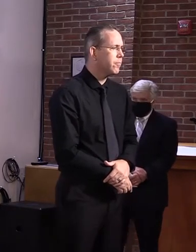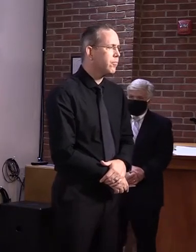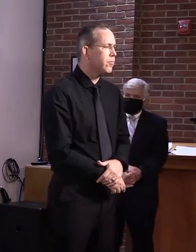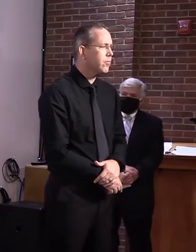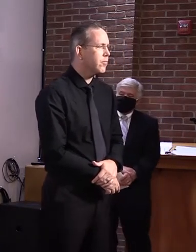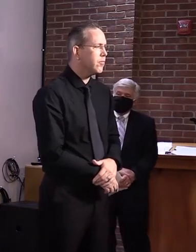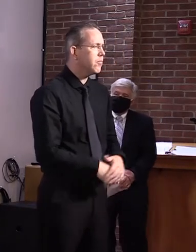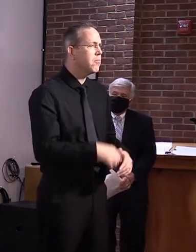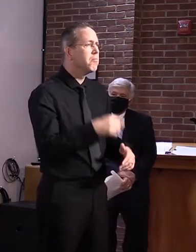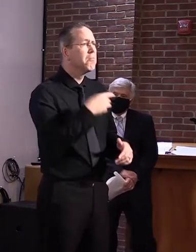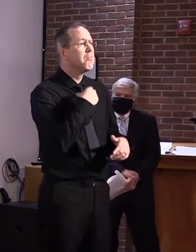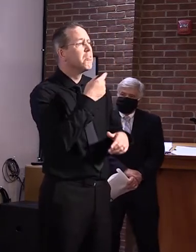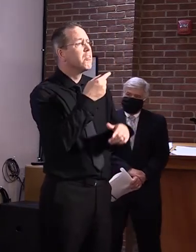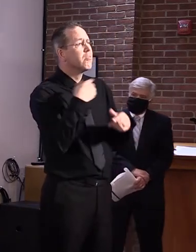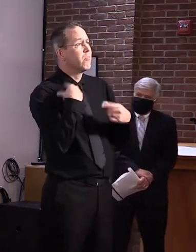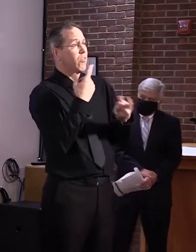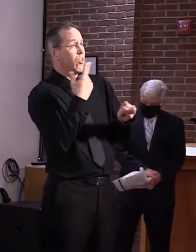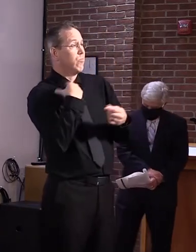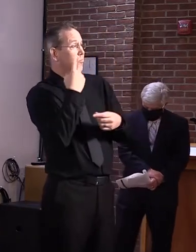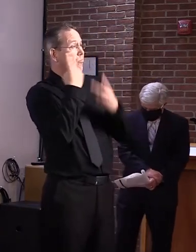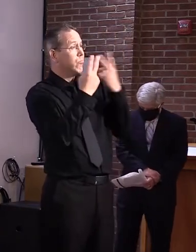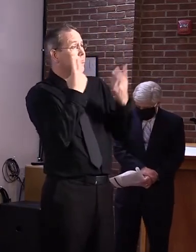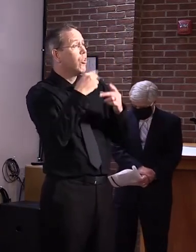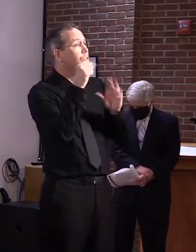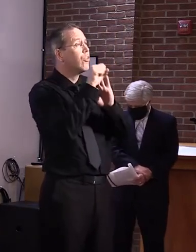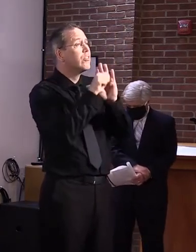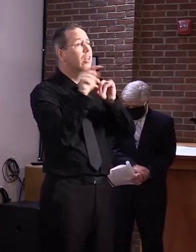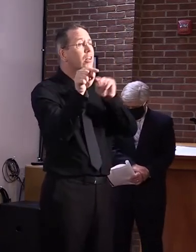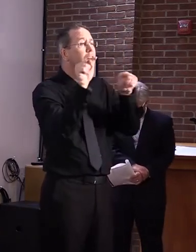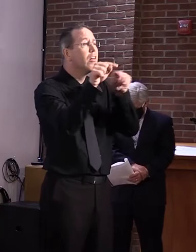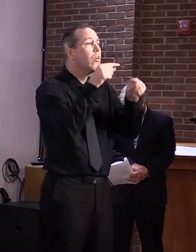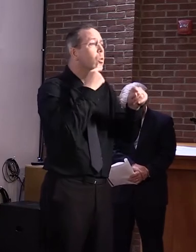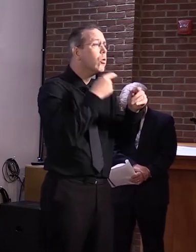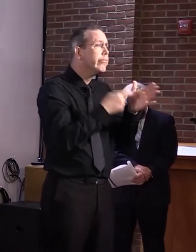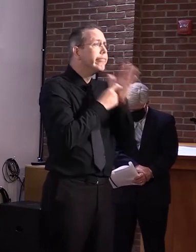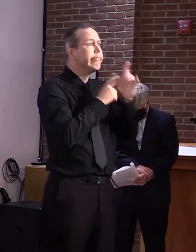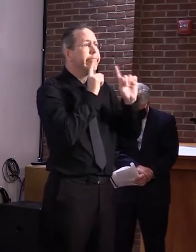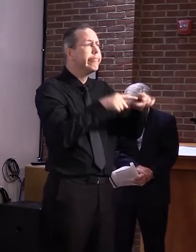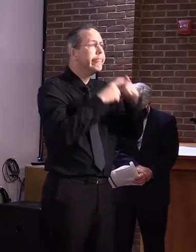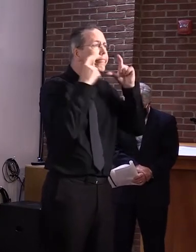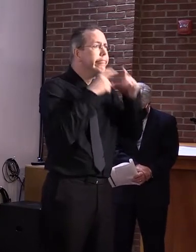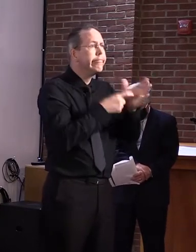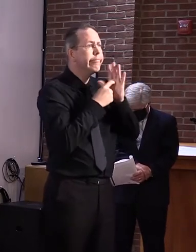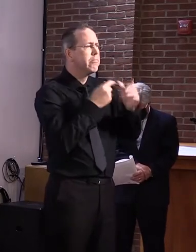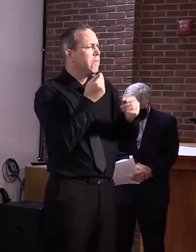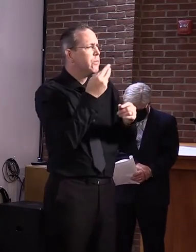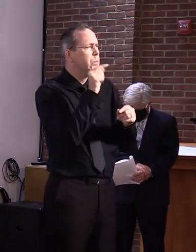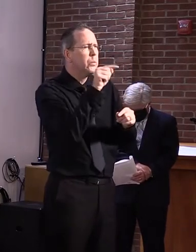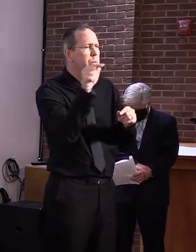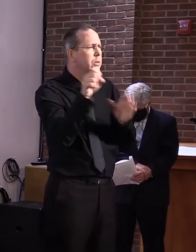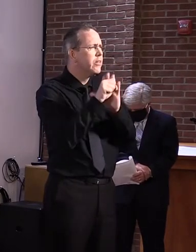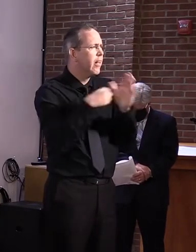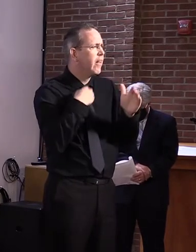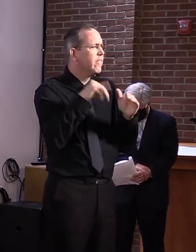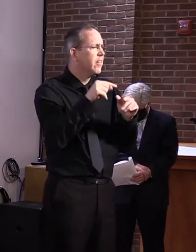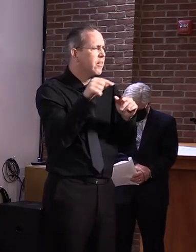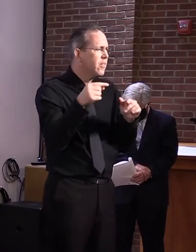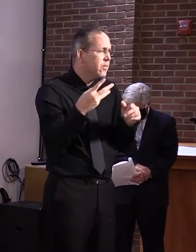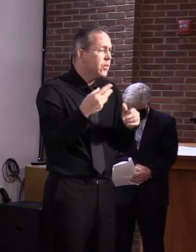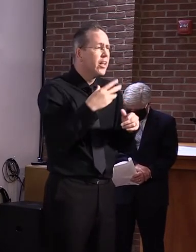it mandatory doesn't make it so. It doesn't. The enforcement piece is the most